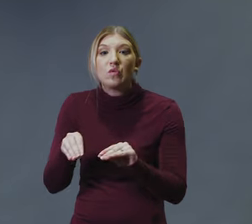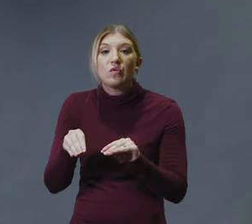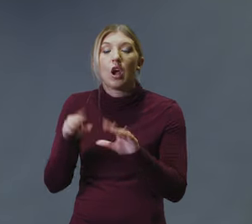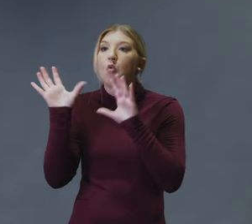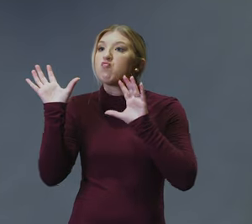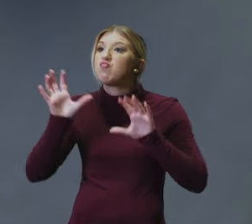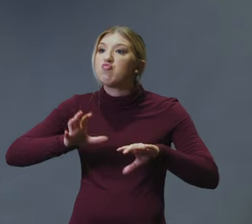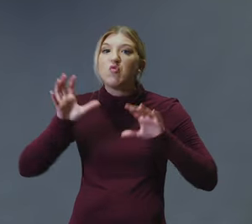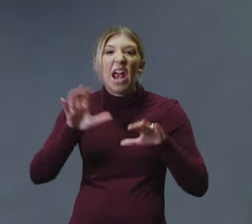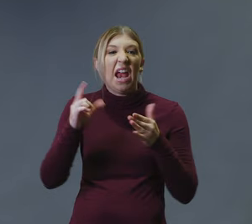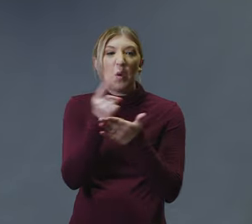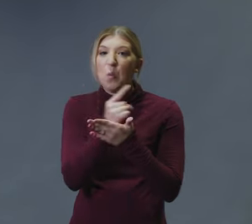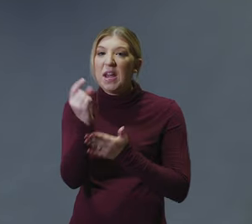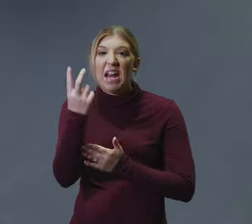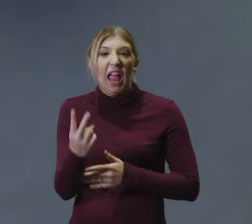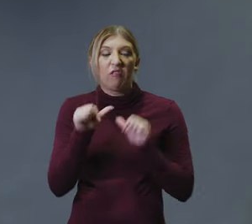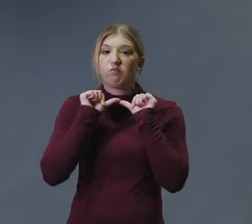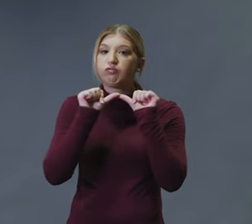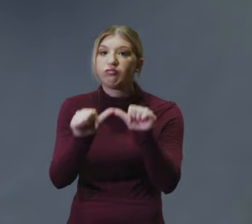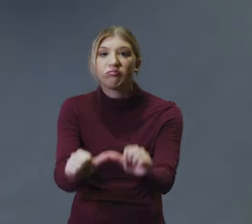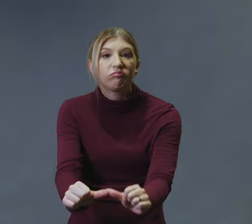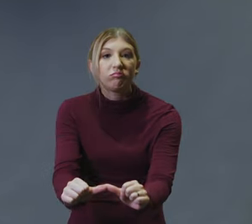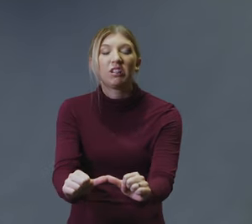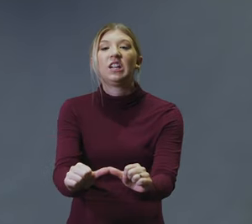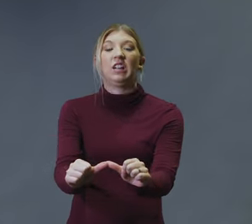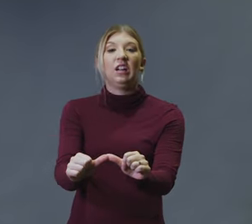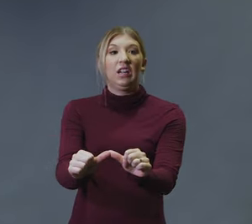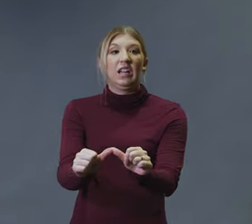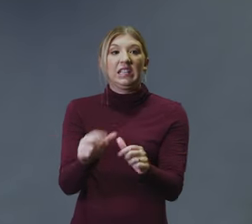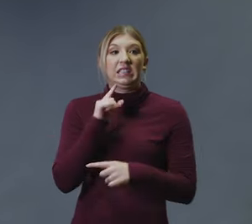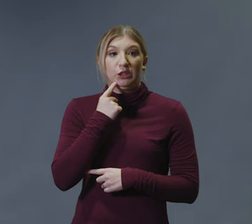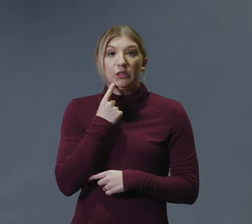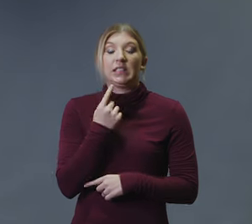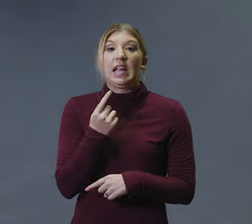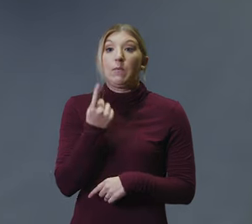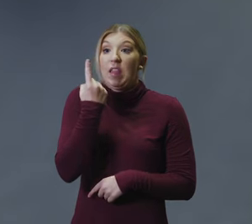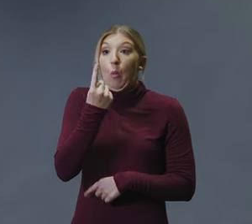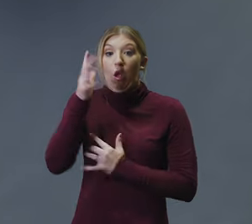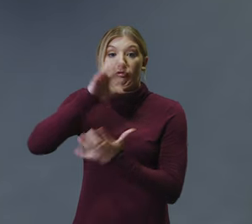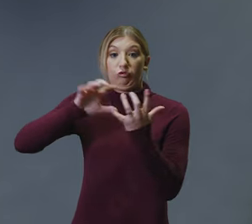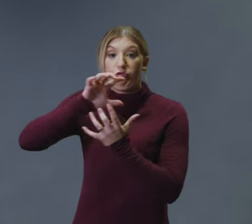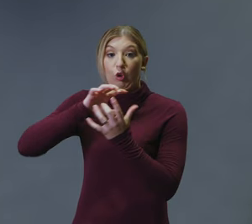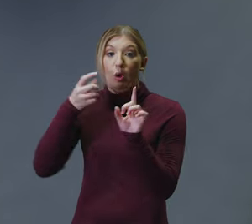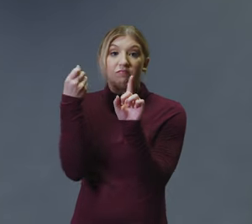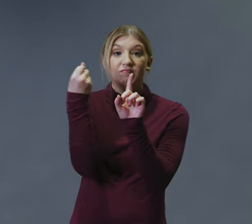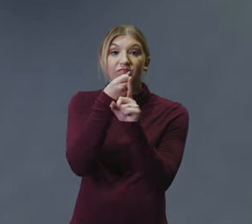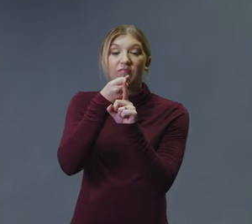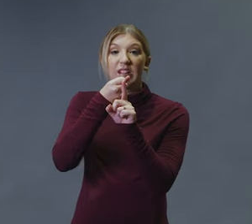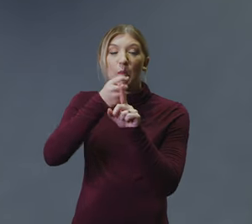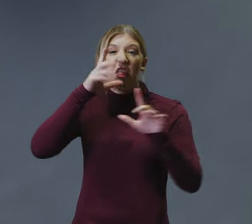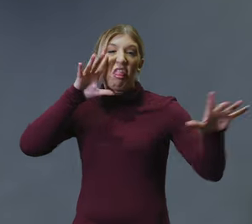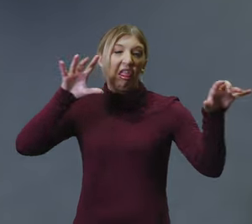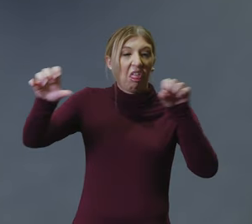it rained for about a week and a half straight, I kid you not. And with one of those rainstorms, it was a